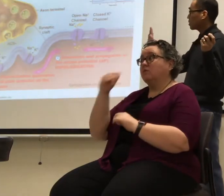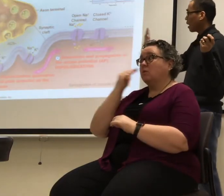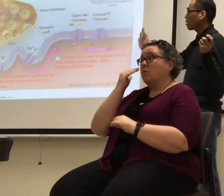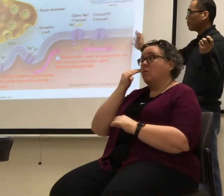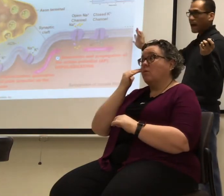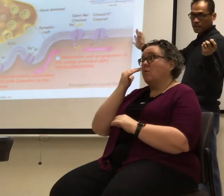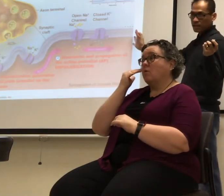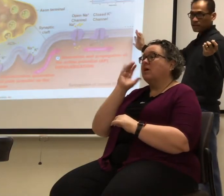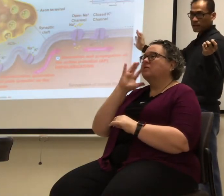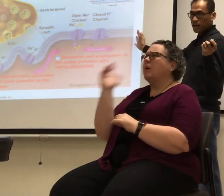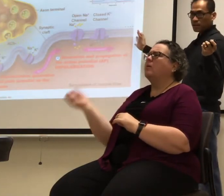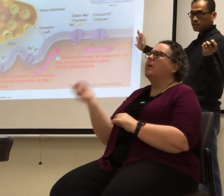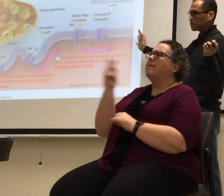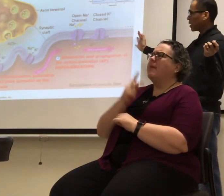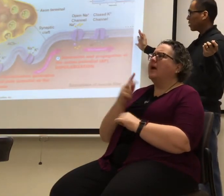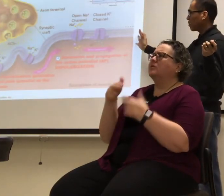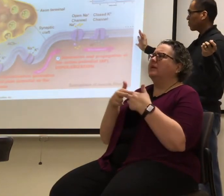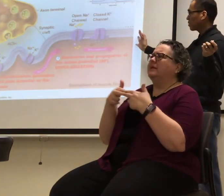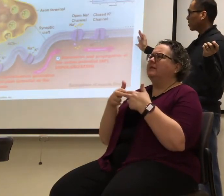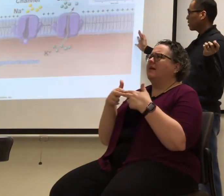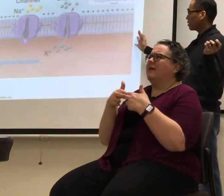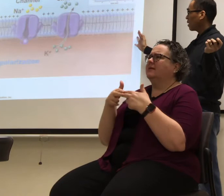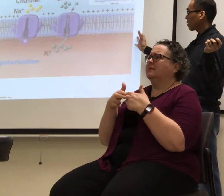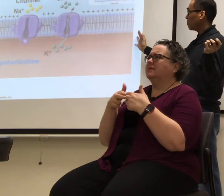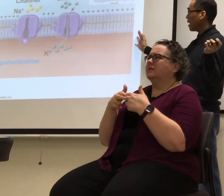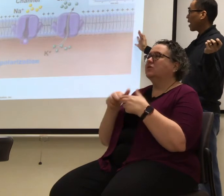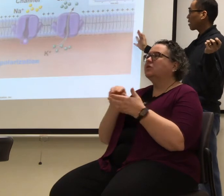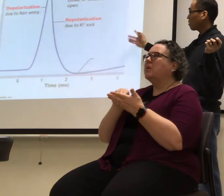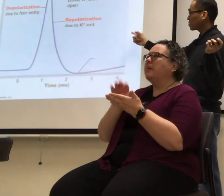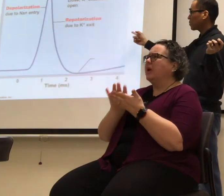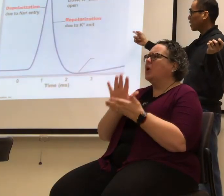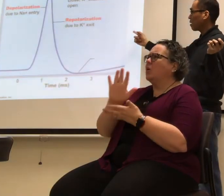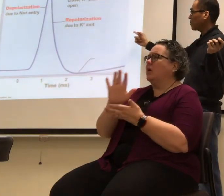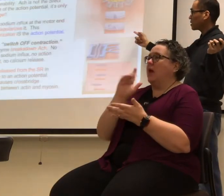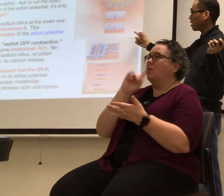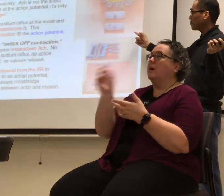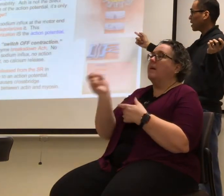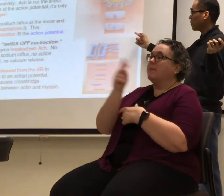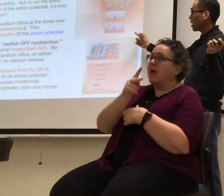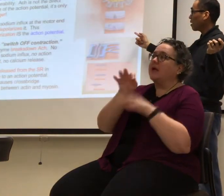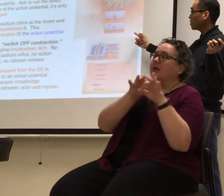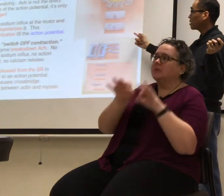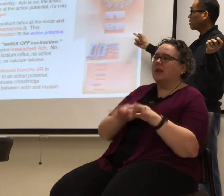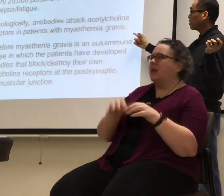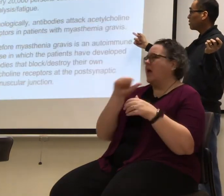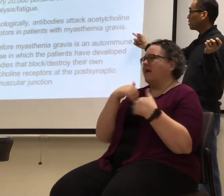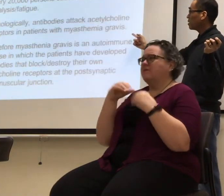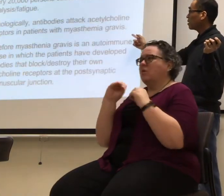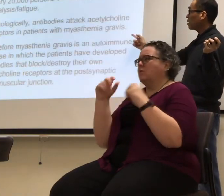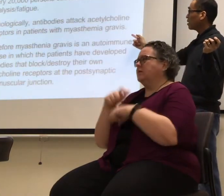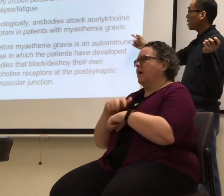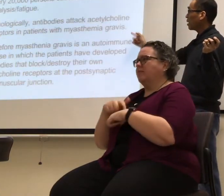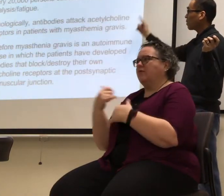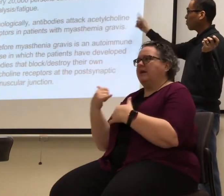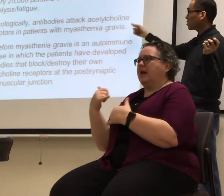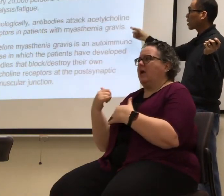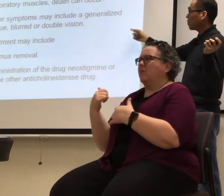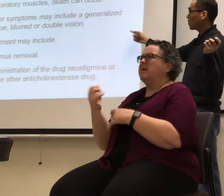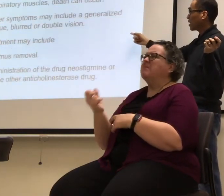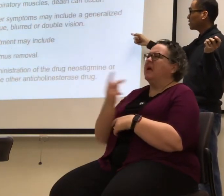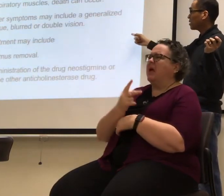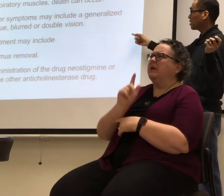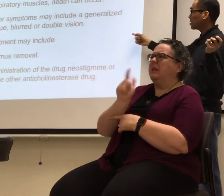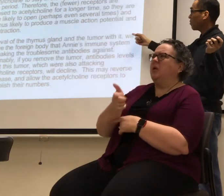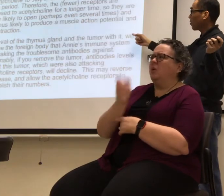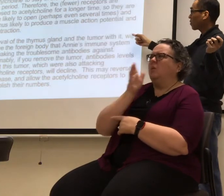So I'll come back to these slides. Just make a note. I'll come back. I'll explain all this. I don't have time now. I'll talk